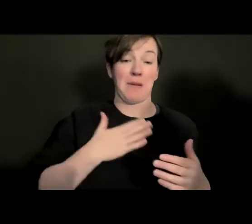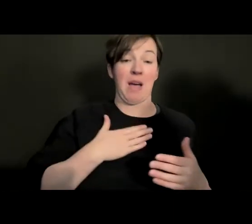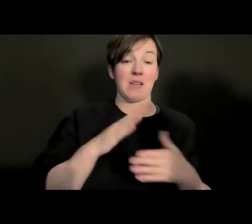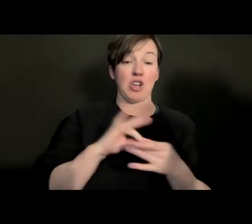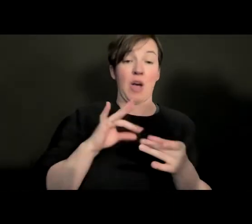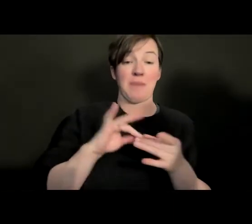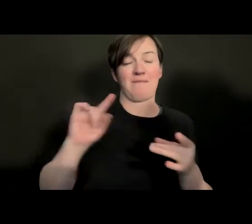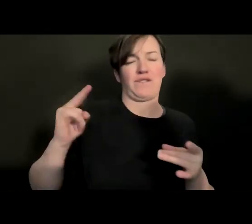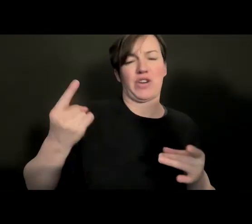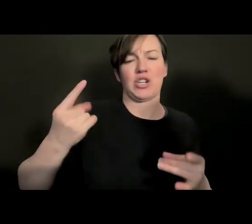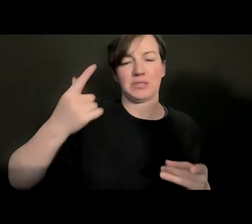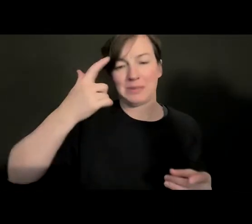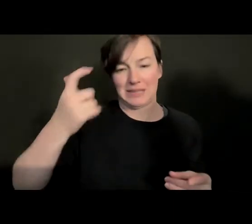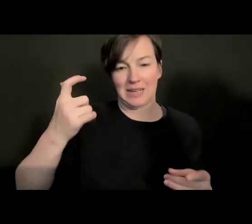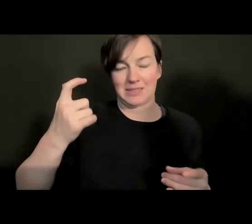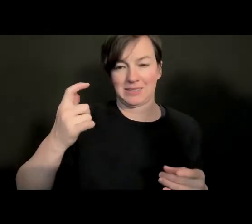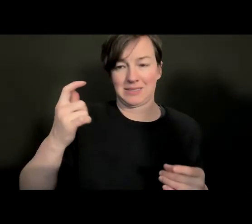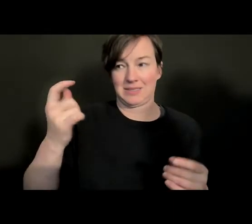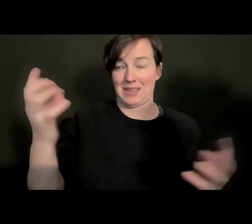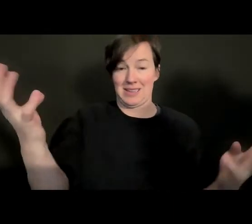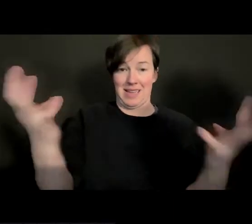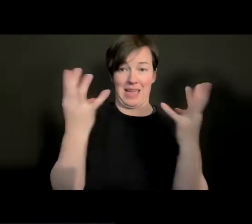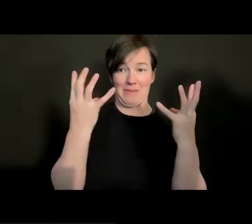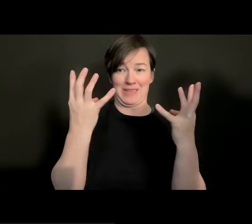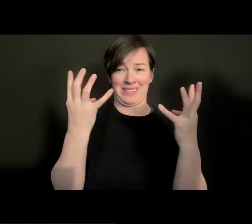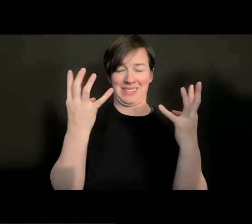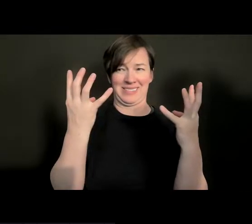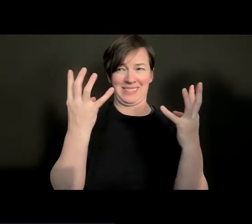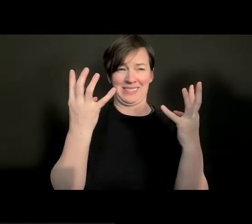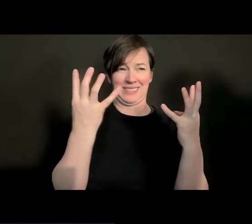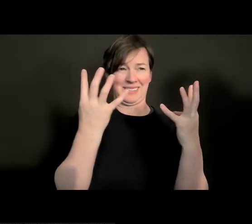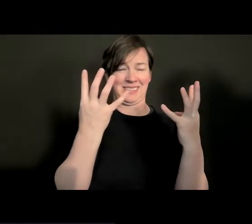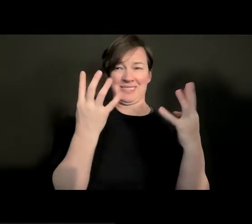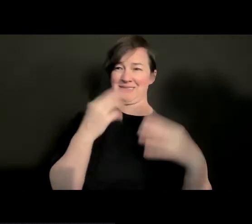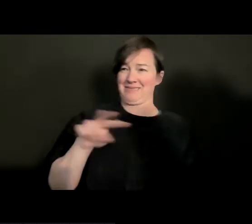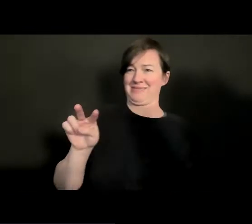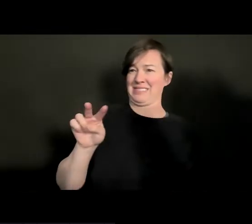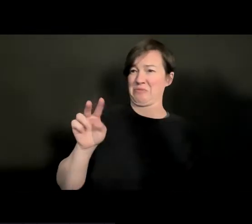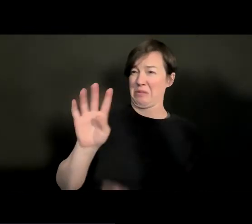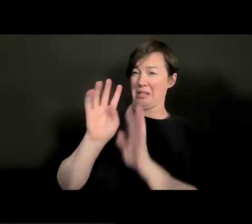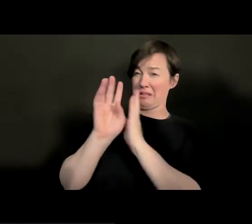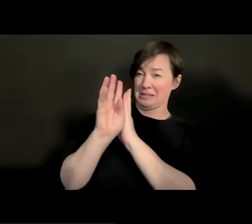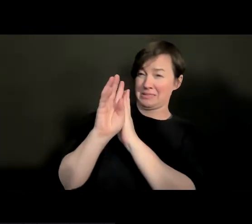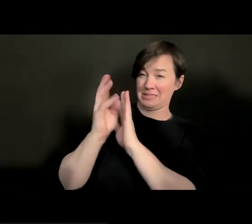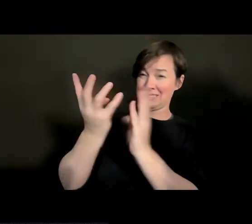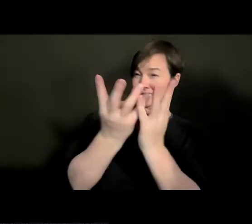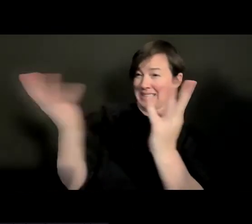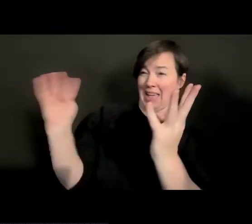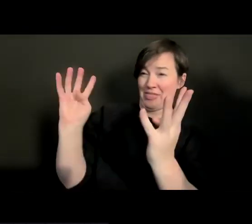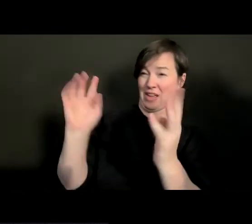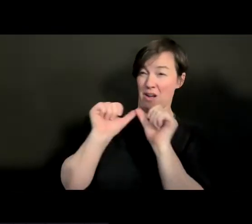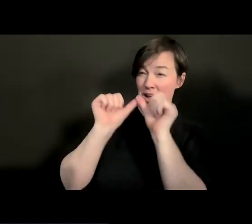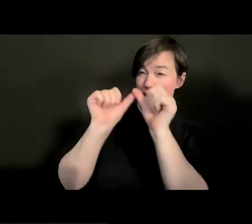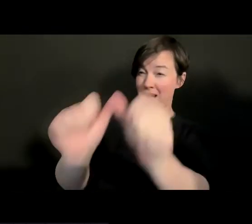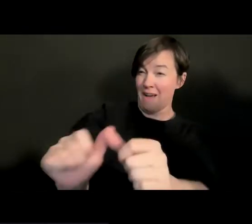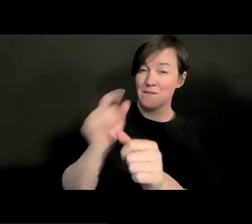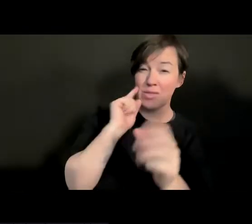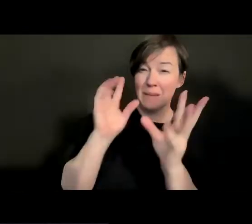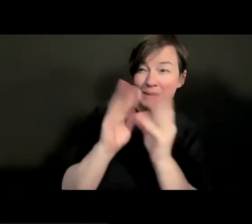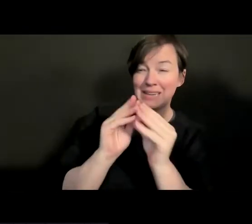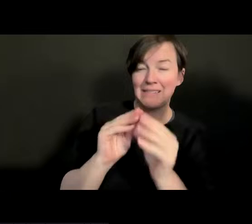first because like they came in, they're all standing there and I'm thinking, Yeah. boy, they're going to stand there for the whole meeting. But